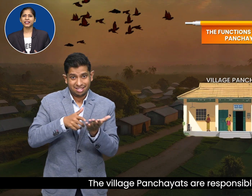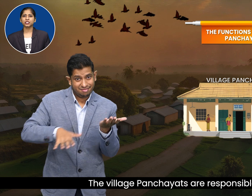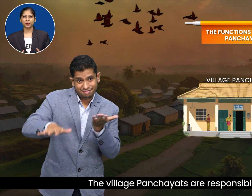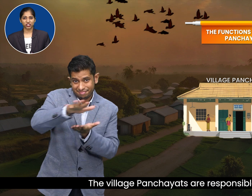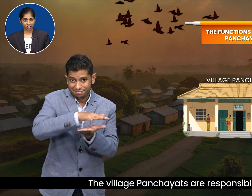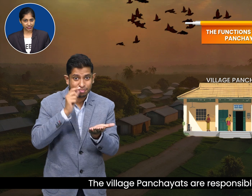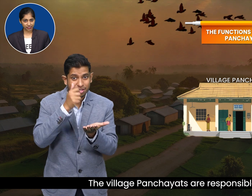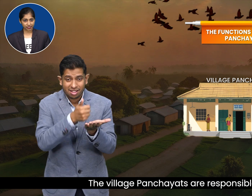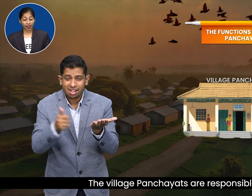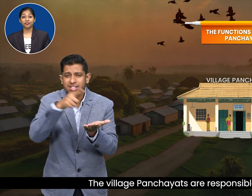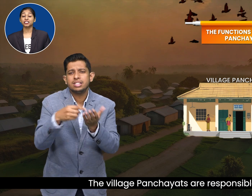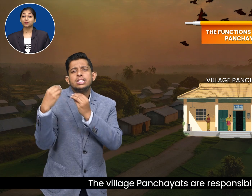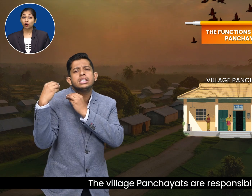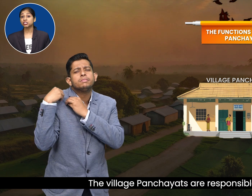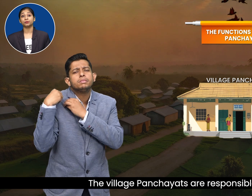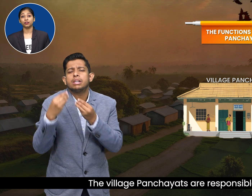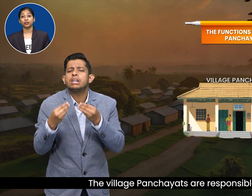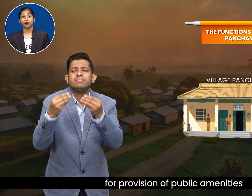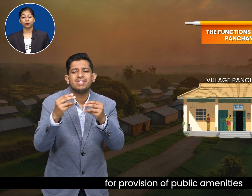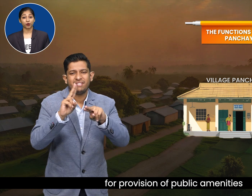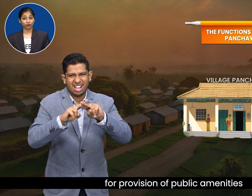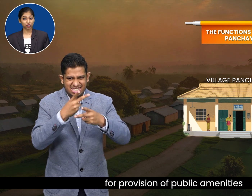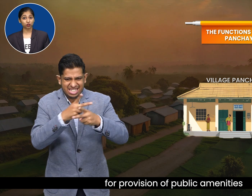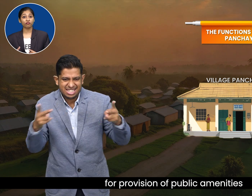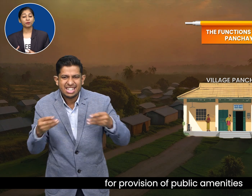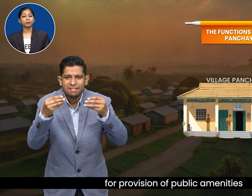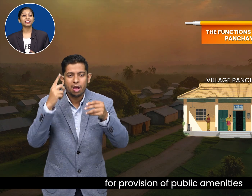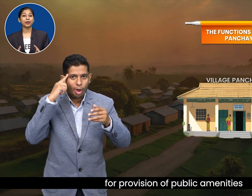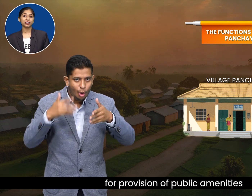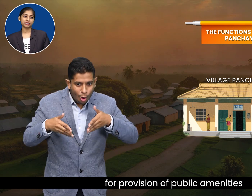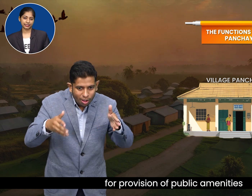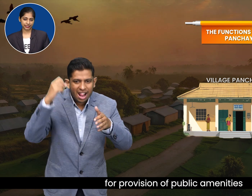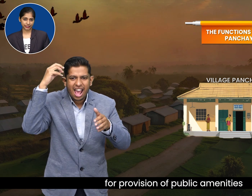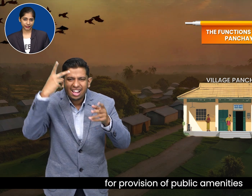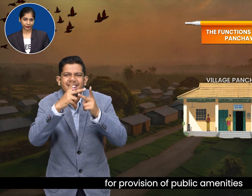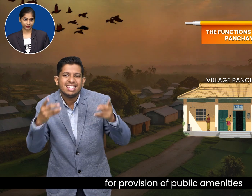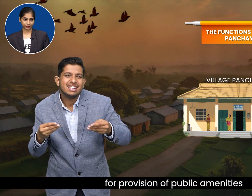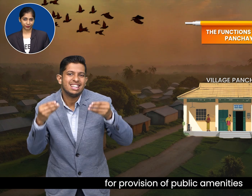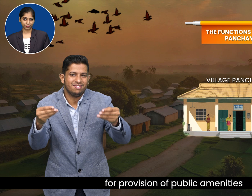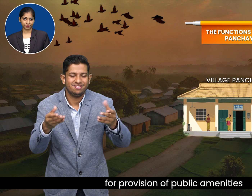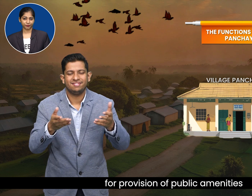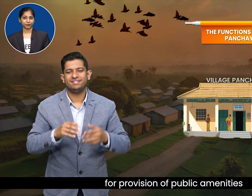The village panchayats are responsible for provision of public amenities